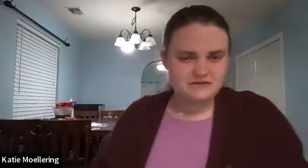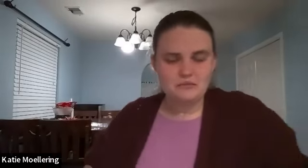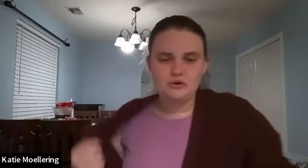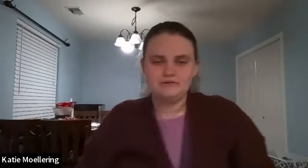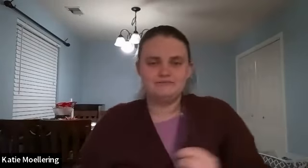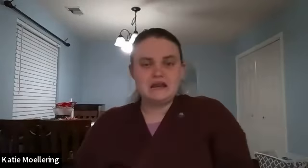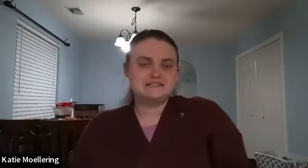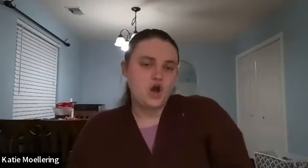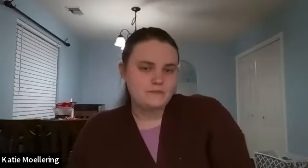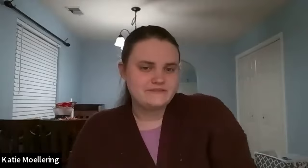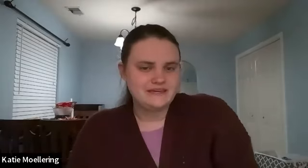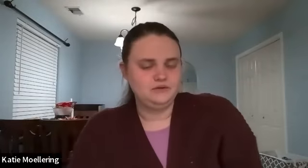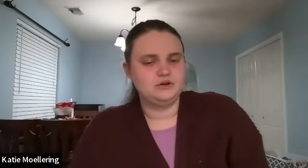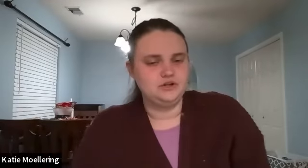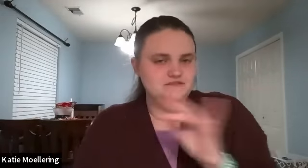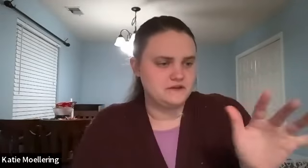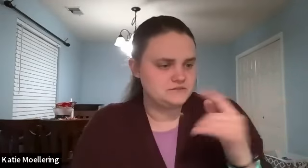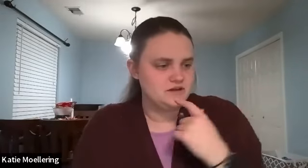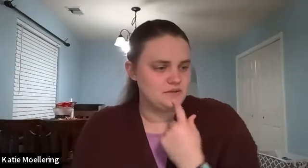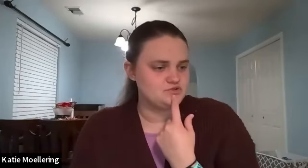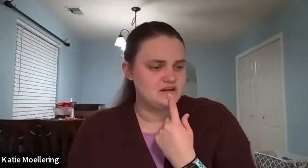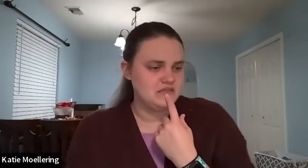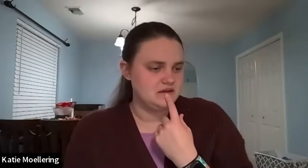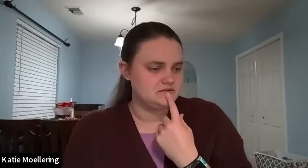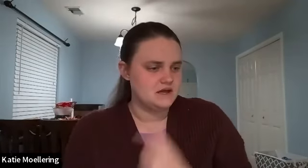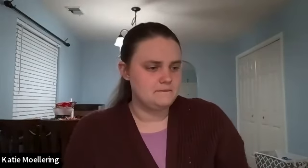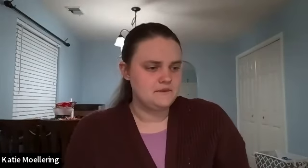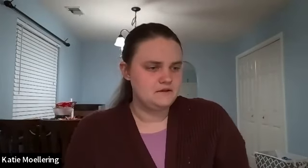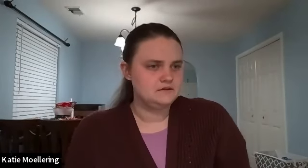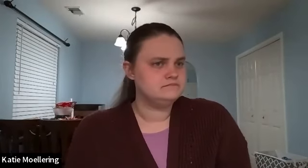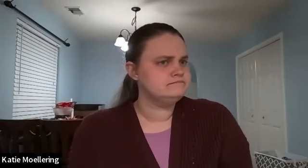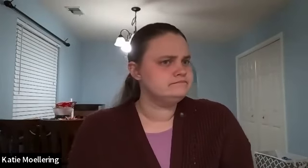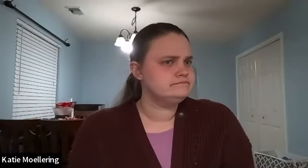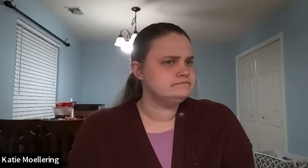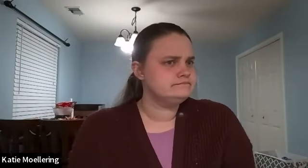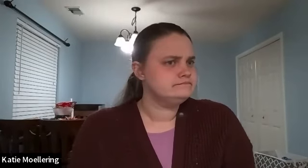the more not as common, they are usually finger spelled, but I'm trying to think of some.